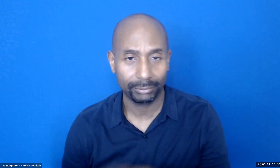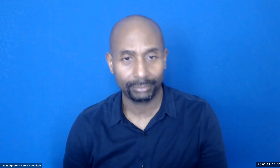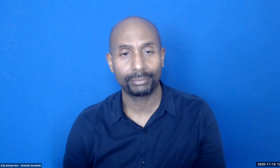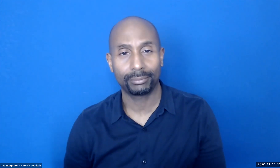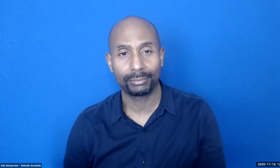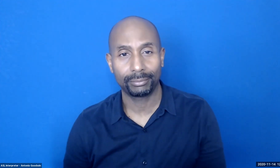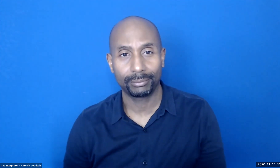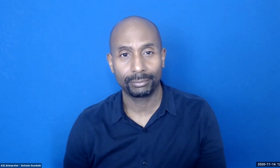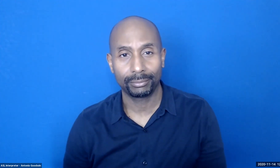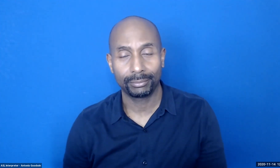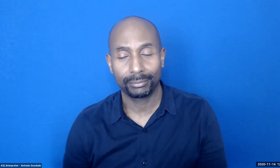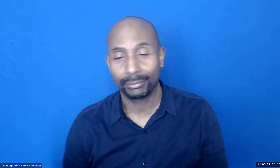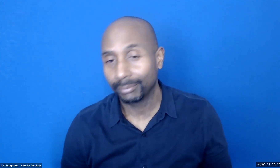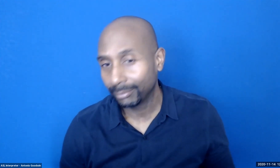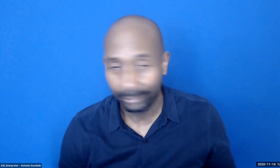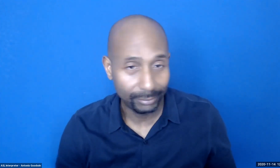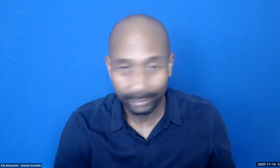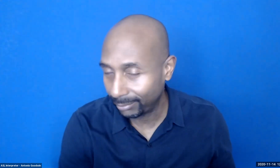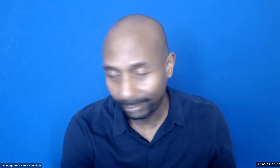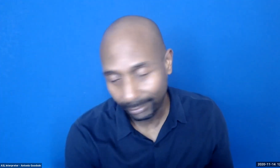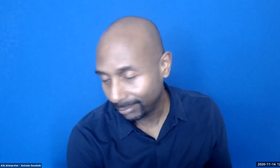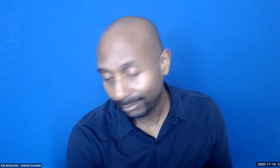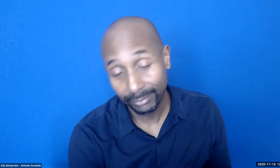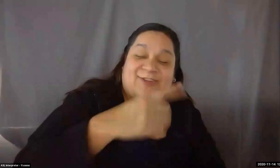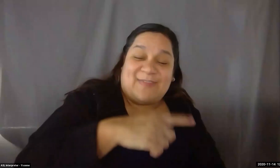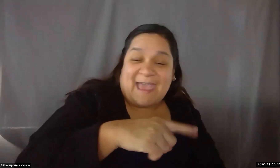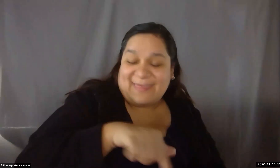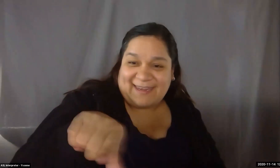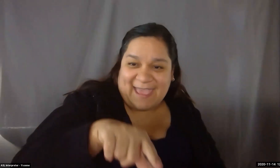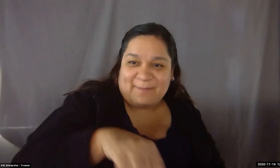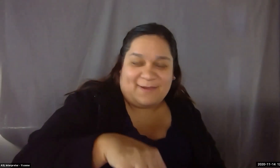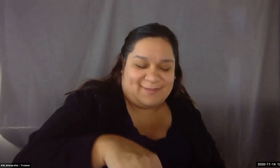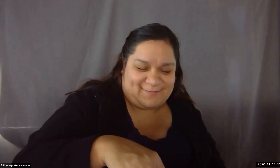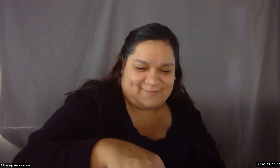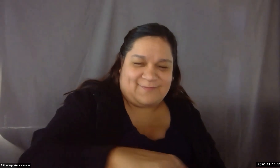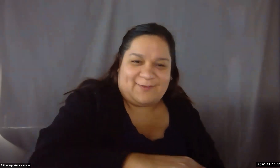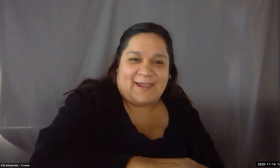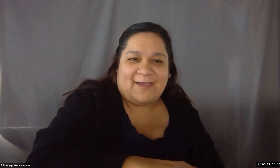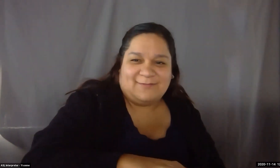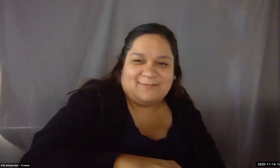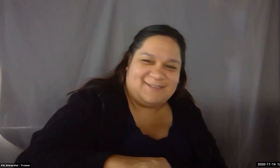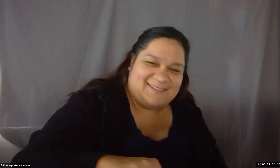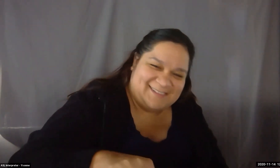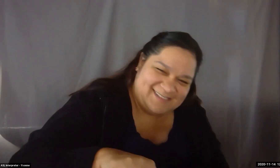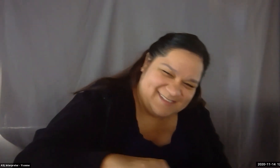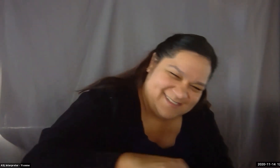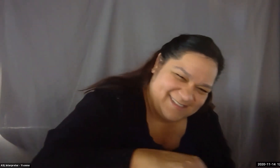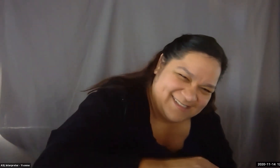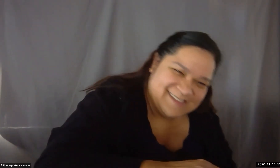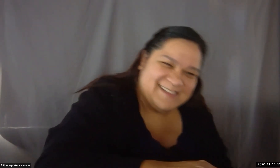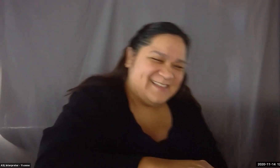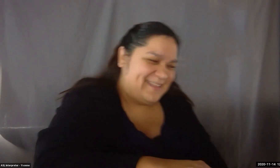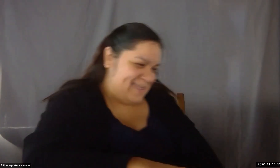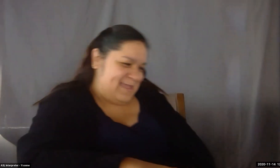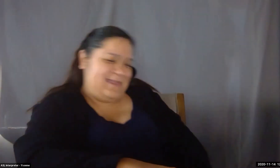like, not going to do that. I'd rather do that than camp on the ground.